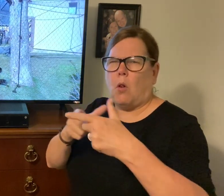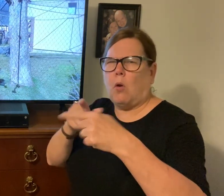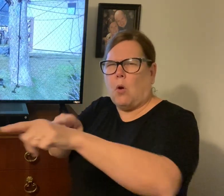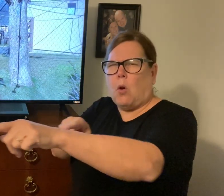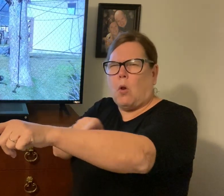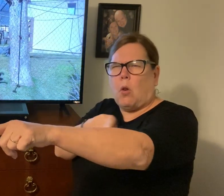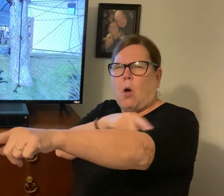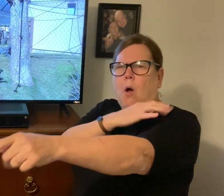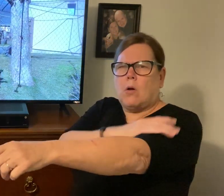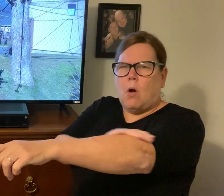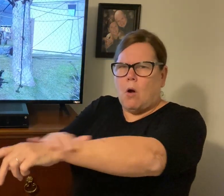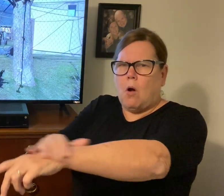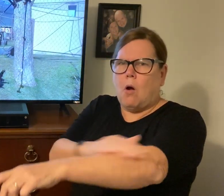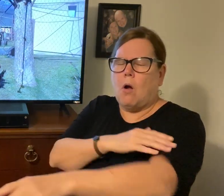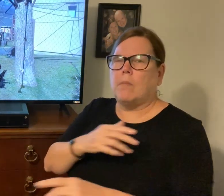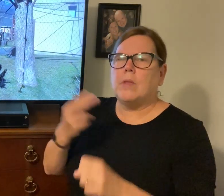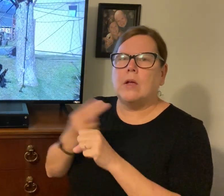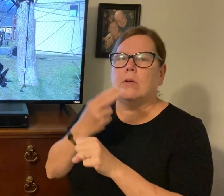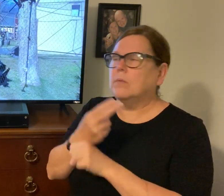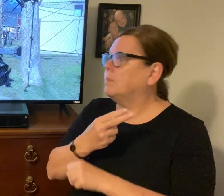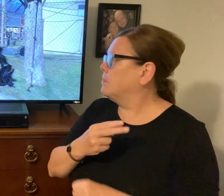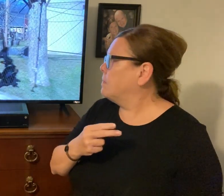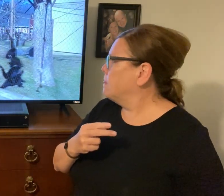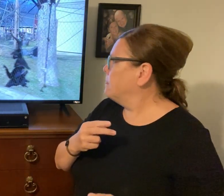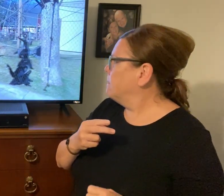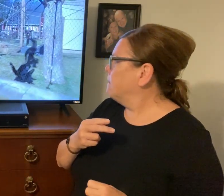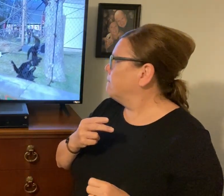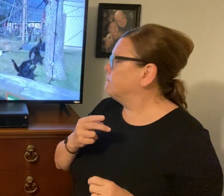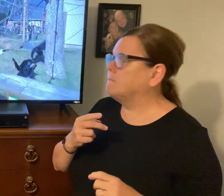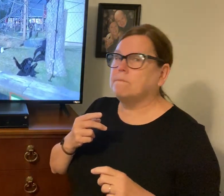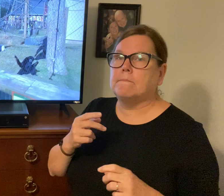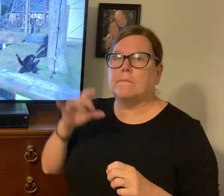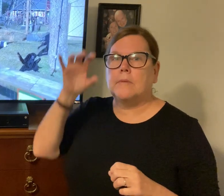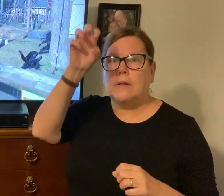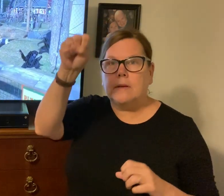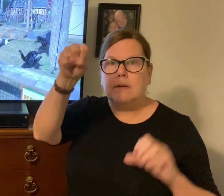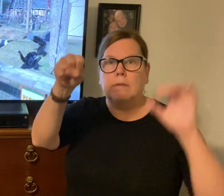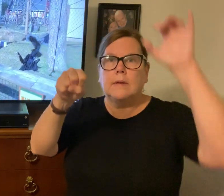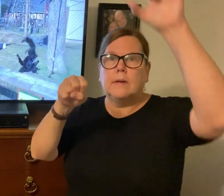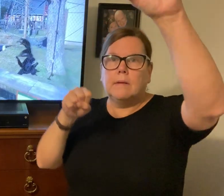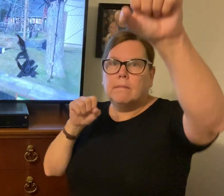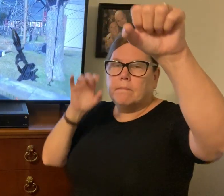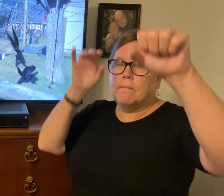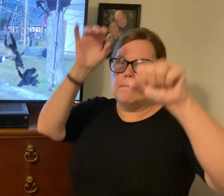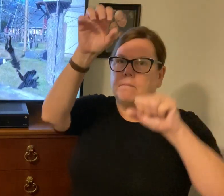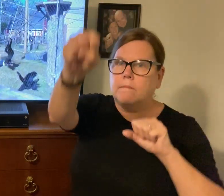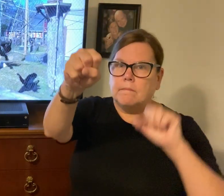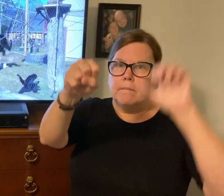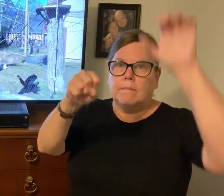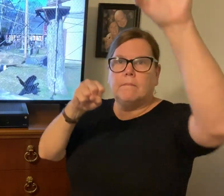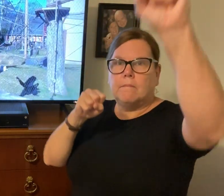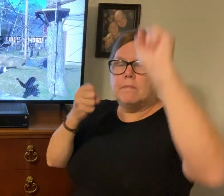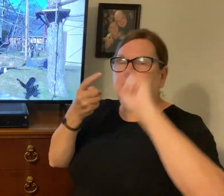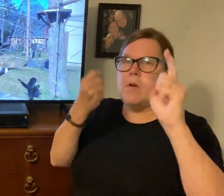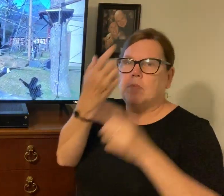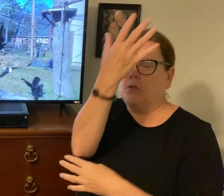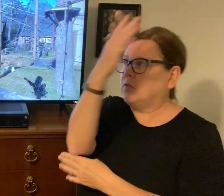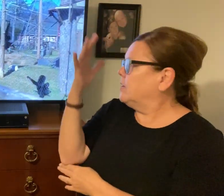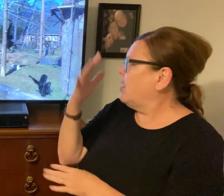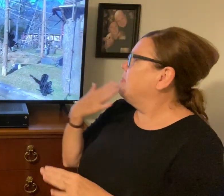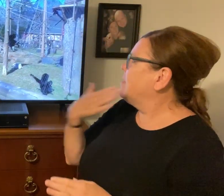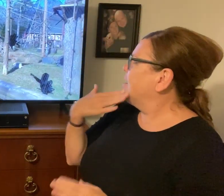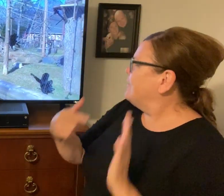primary mode of locomotion is brachiation. Brachiation means that they do a hand-over-hand movement from the trees. So, oh, thank you, Merlin,